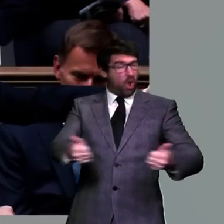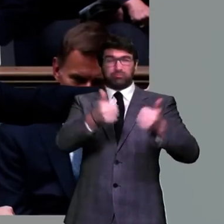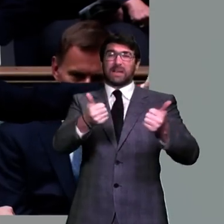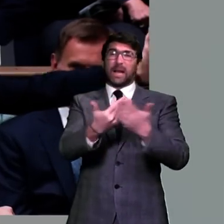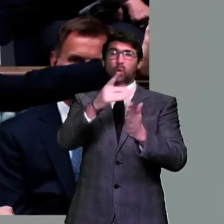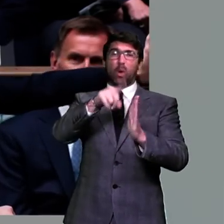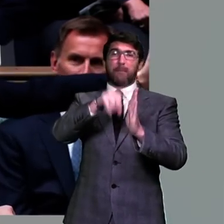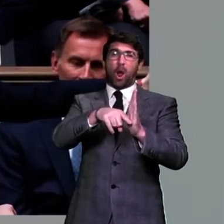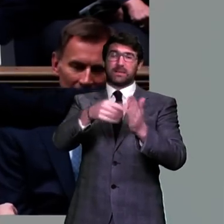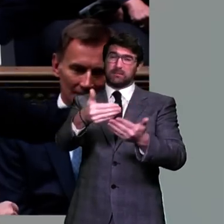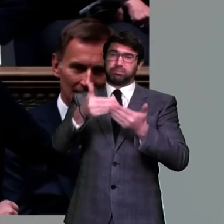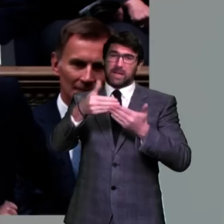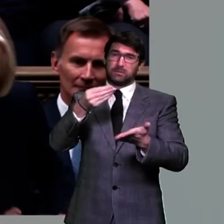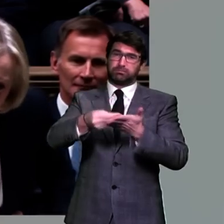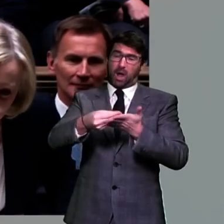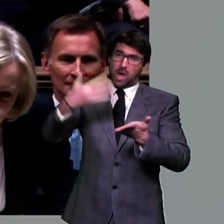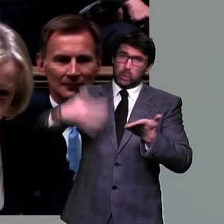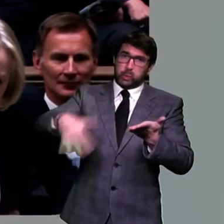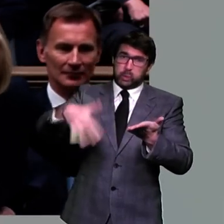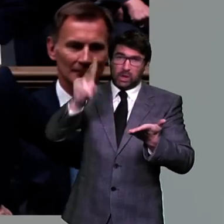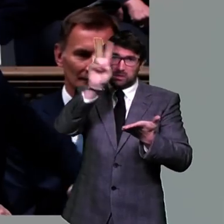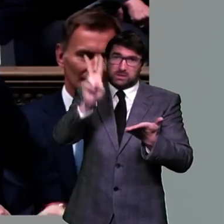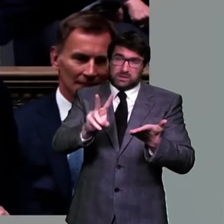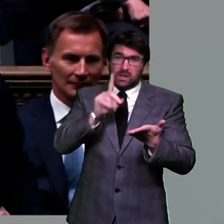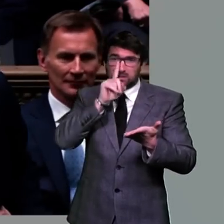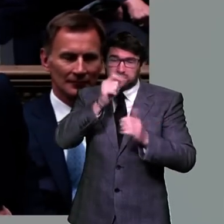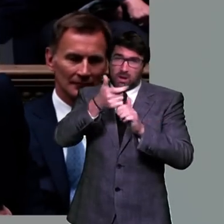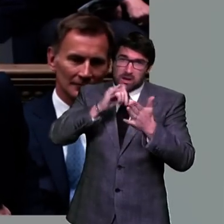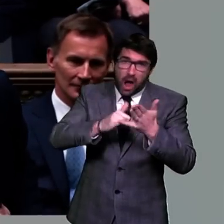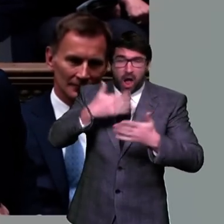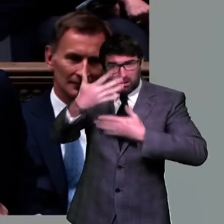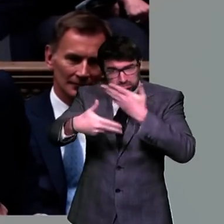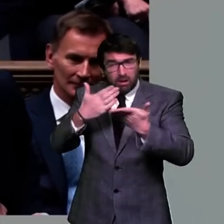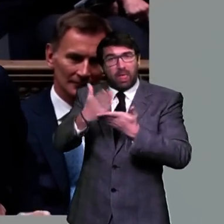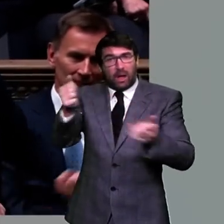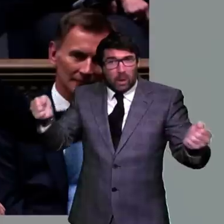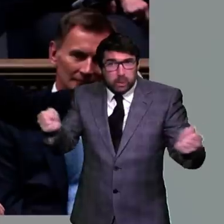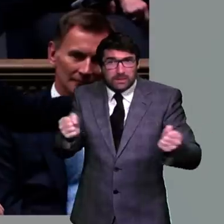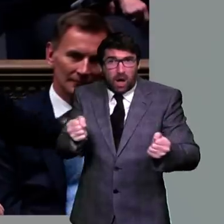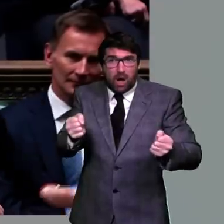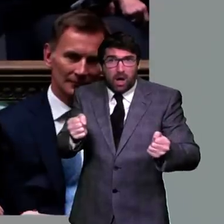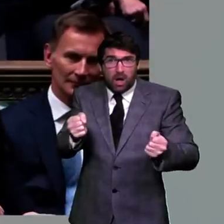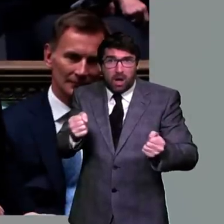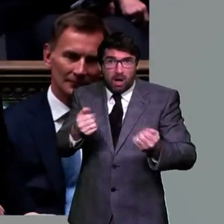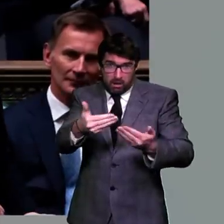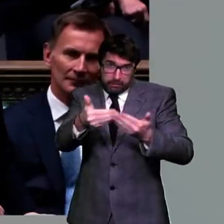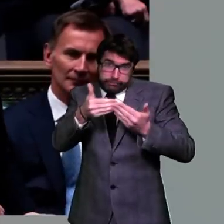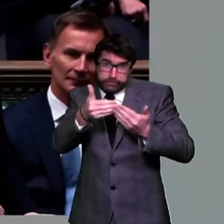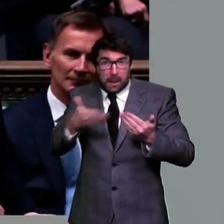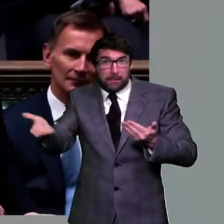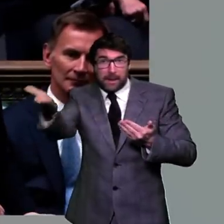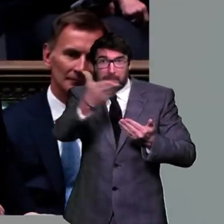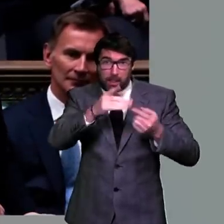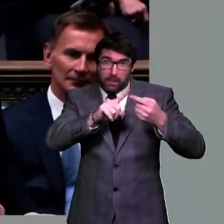guarantee, making sure that people aren't paying £6,000 bills this winter. I've reversed the